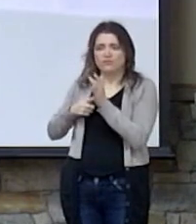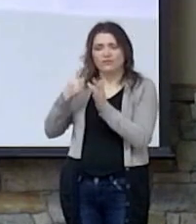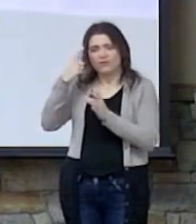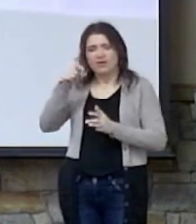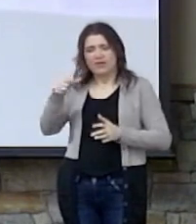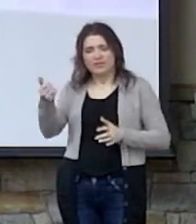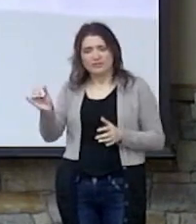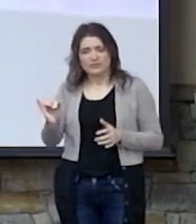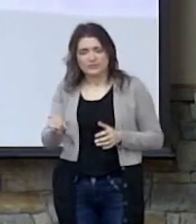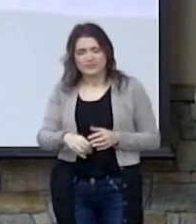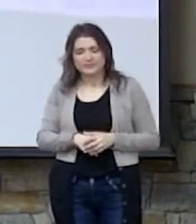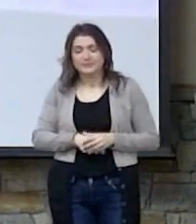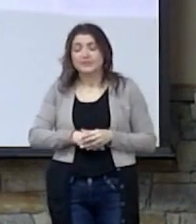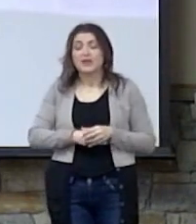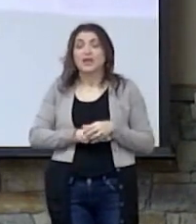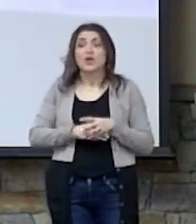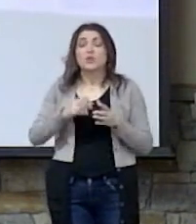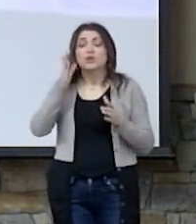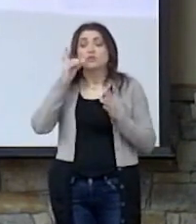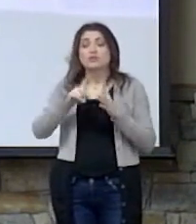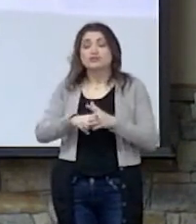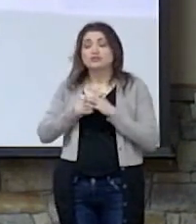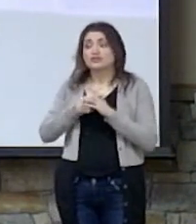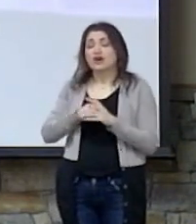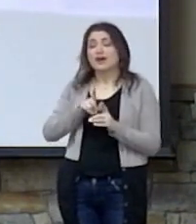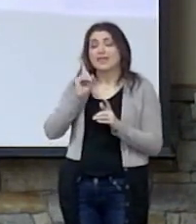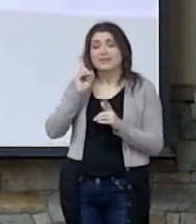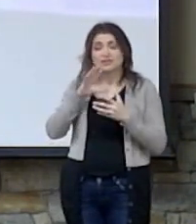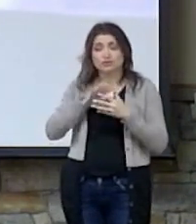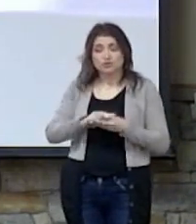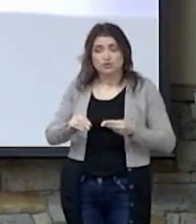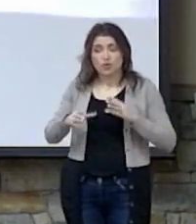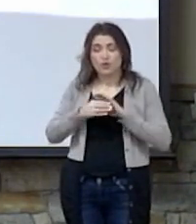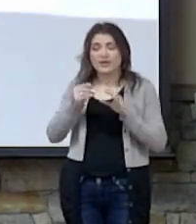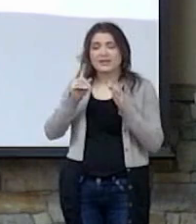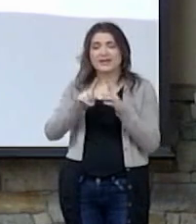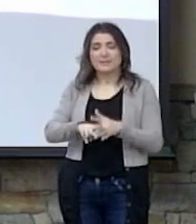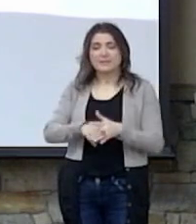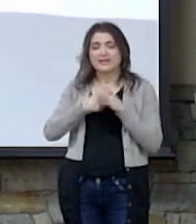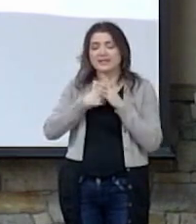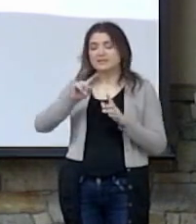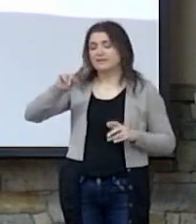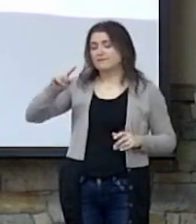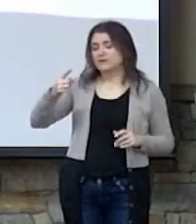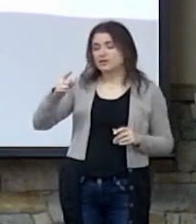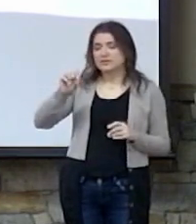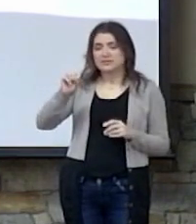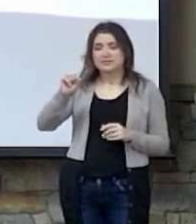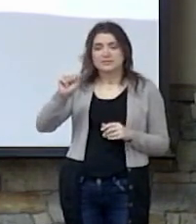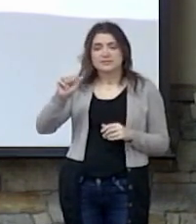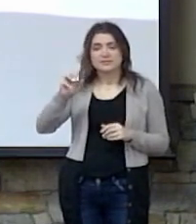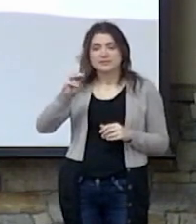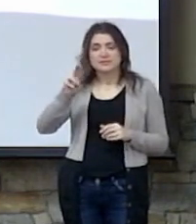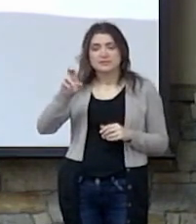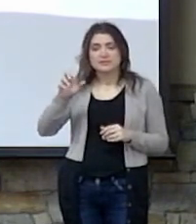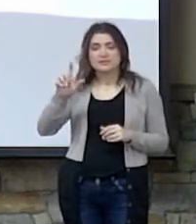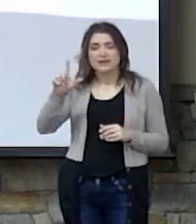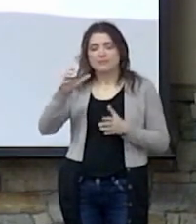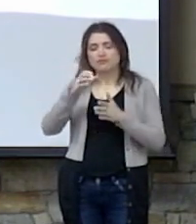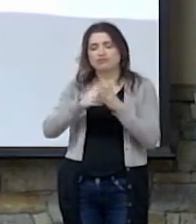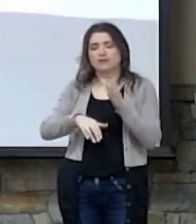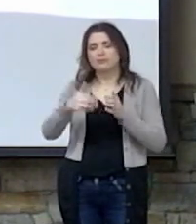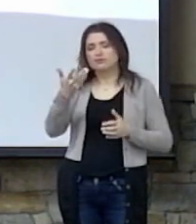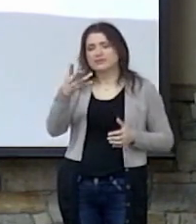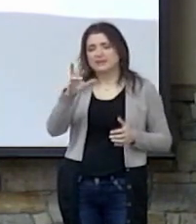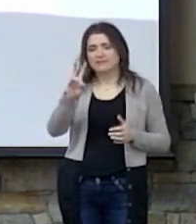others. And we'll start this story. It really begins in 1 Samuel chapter 17. So let's begin our